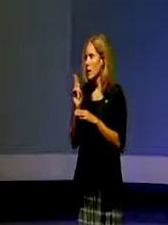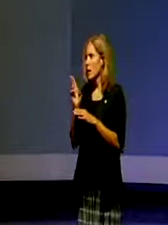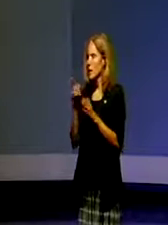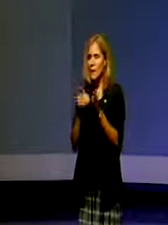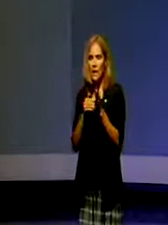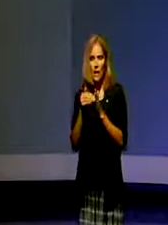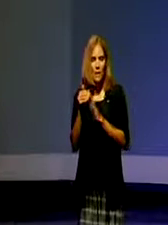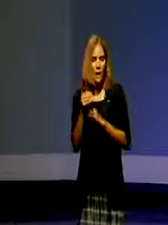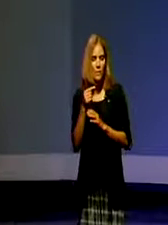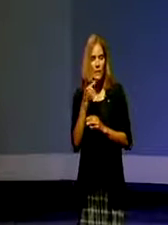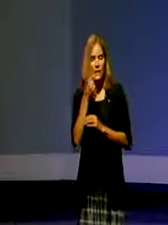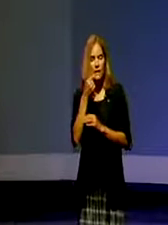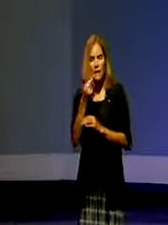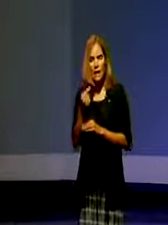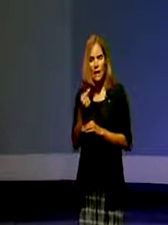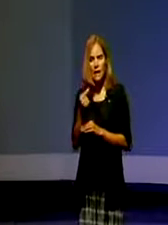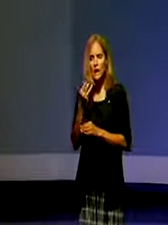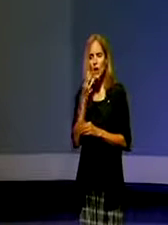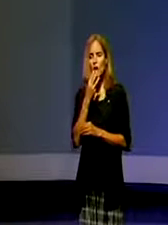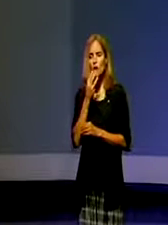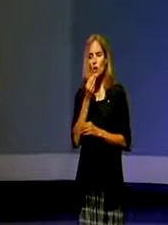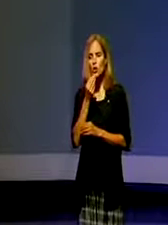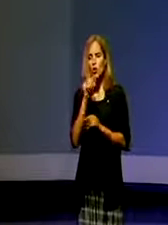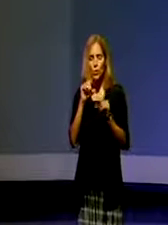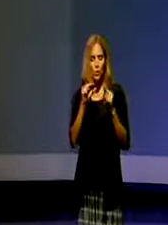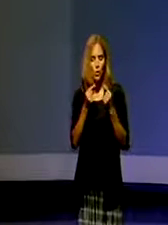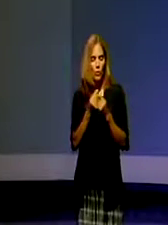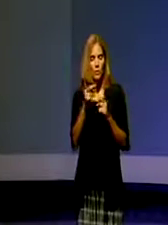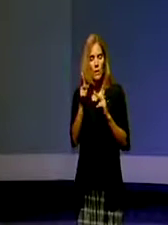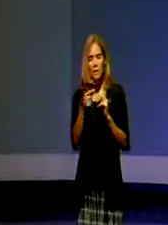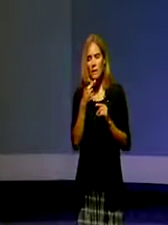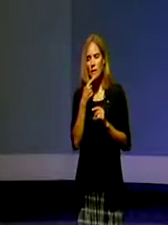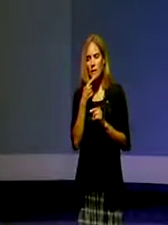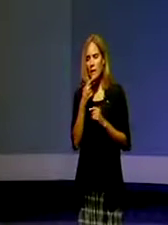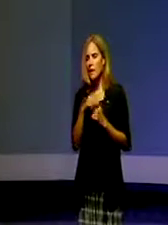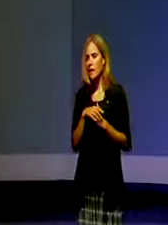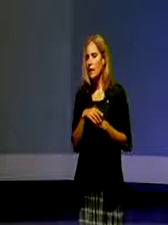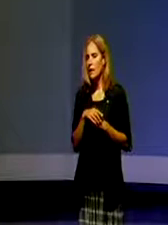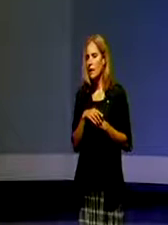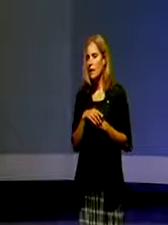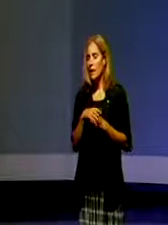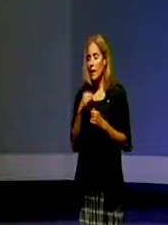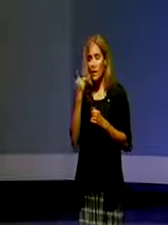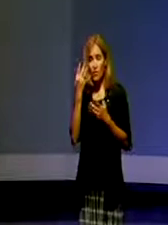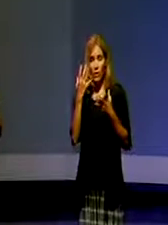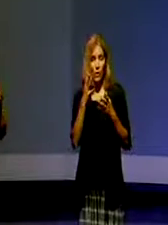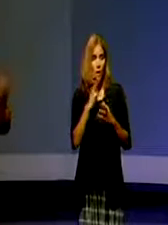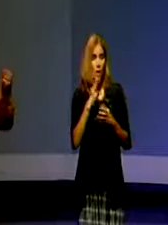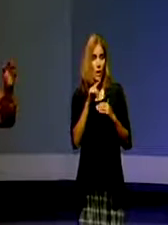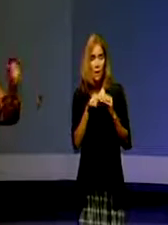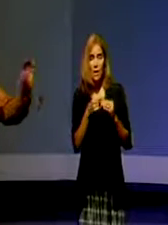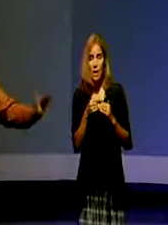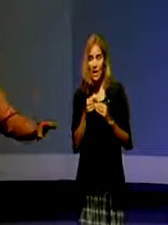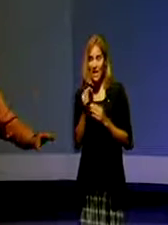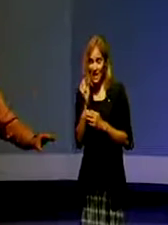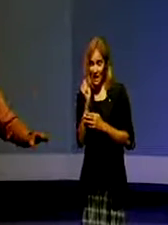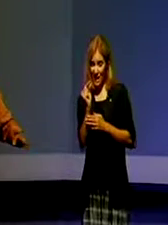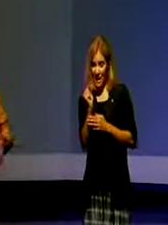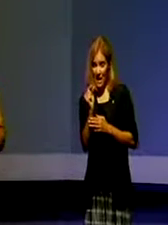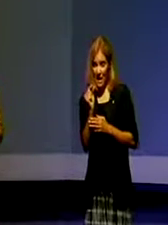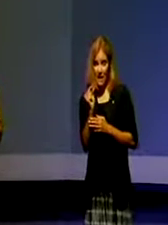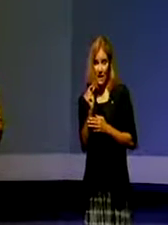common saying in Jewish circles. People would say in secular circles, if they wanted to talk about something being tiny